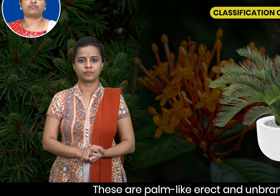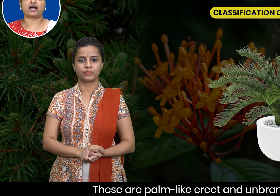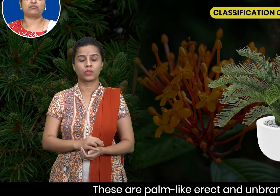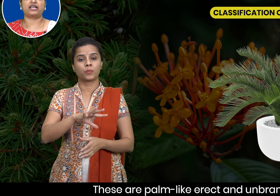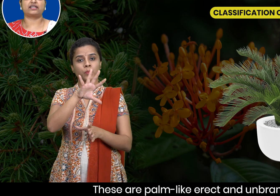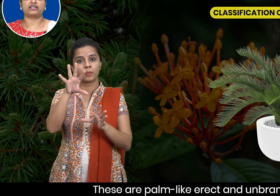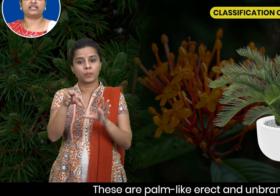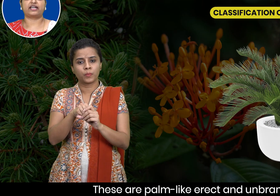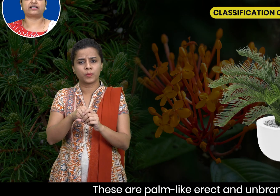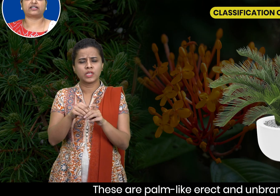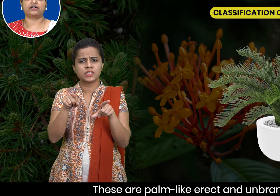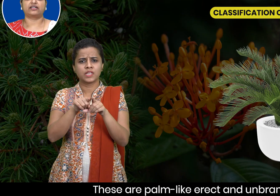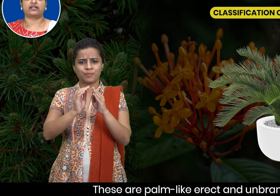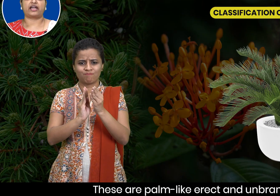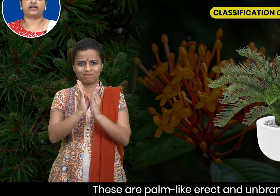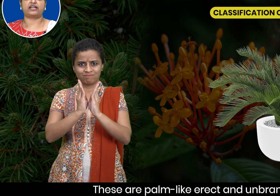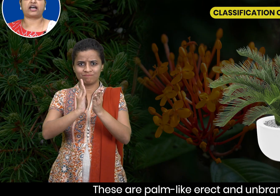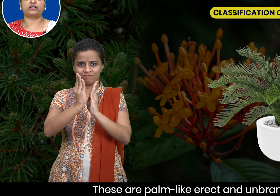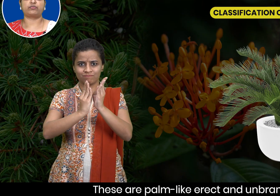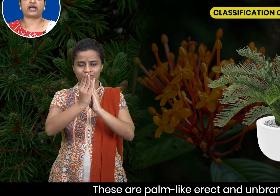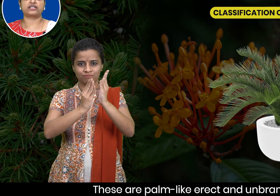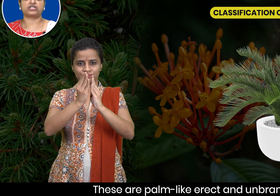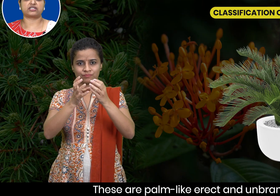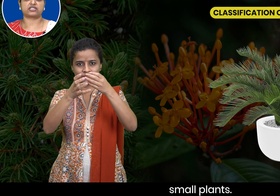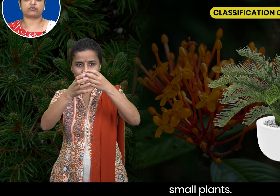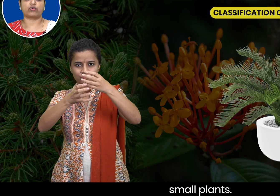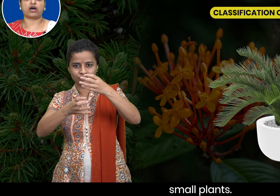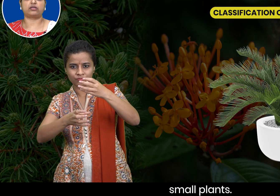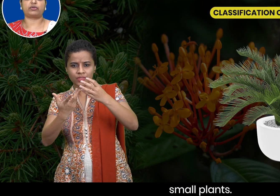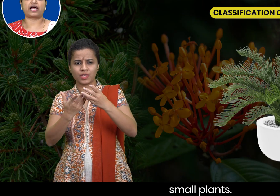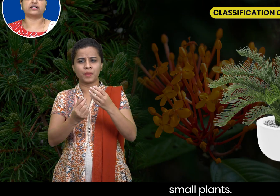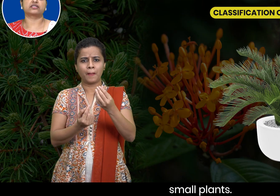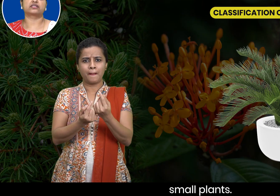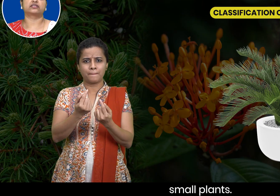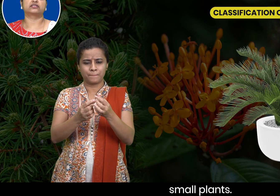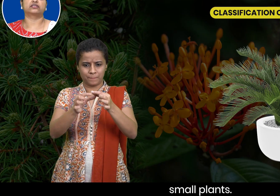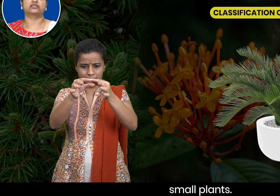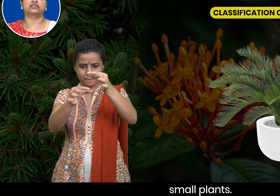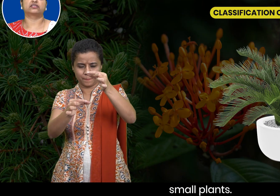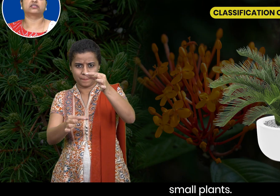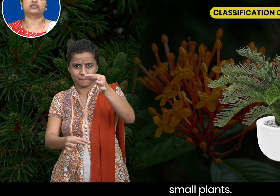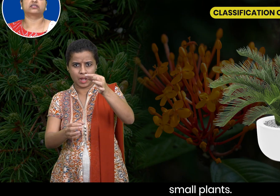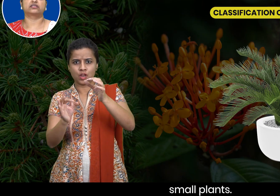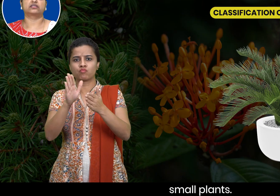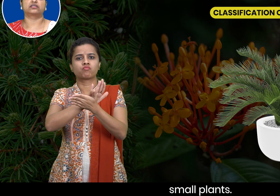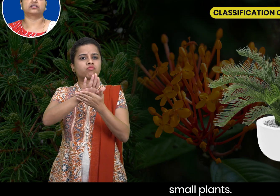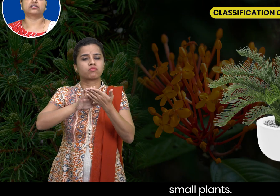These are palm-like erect and unbranched small plants.